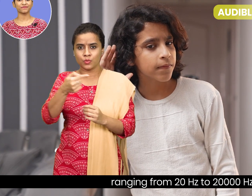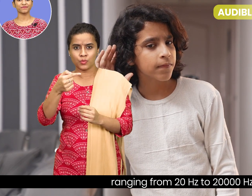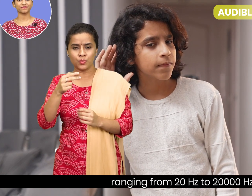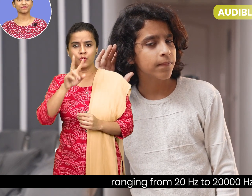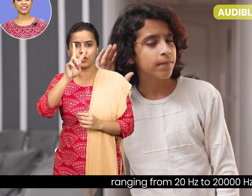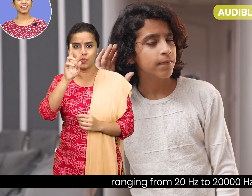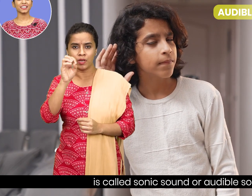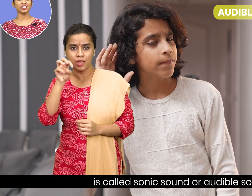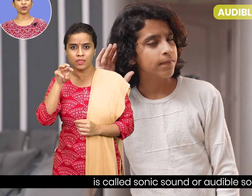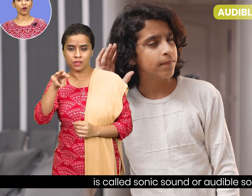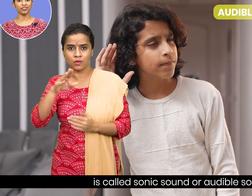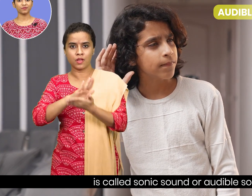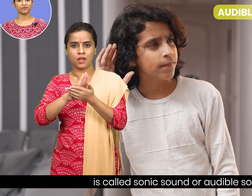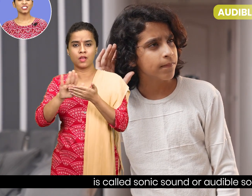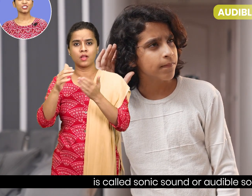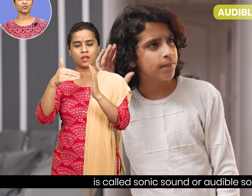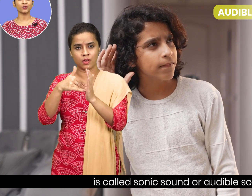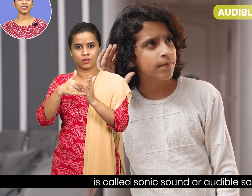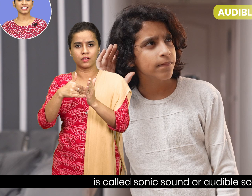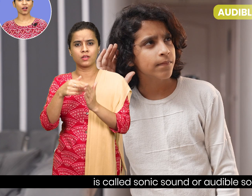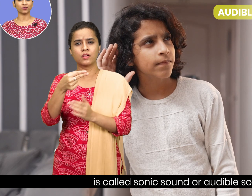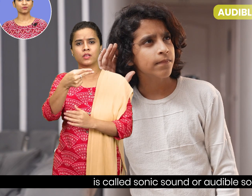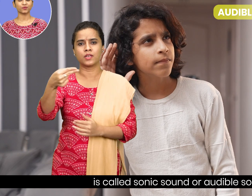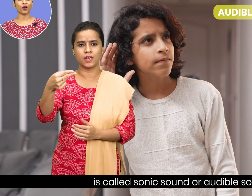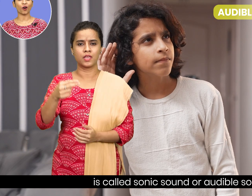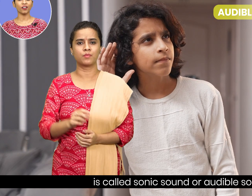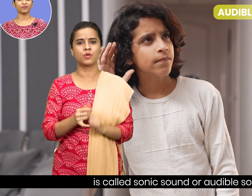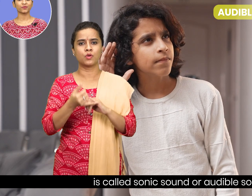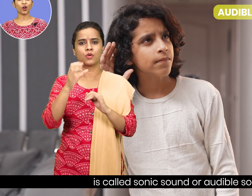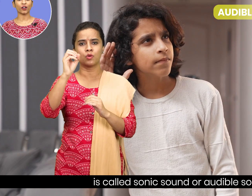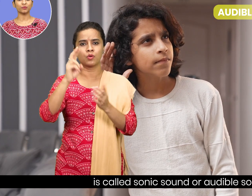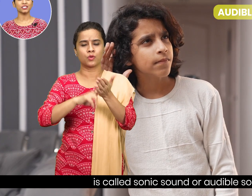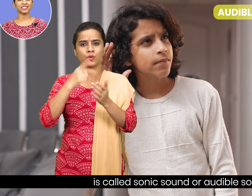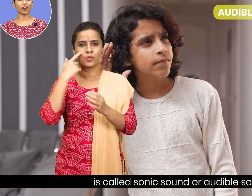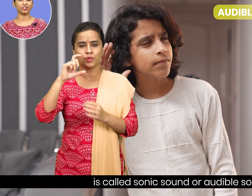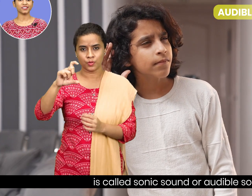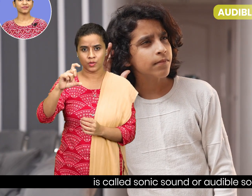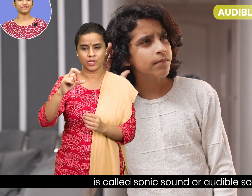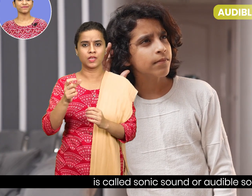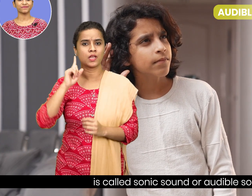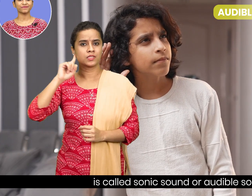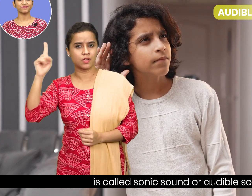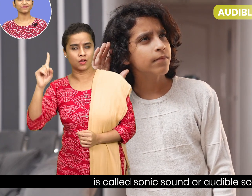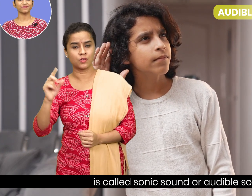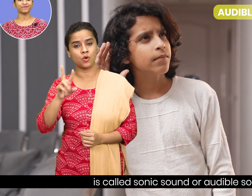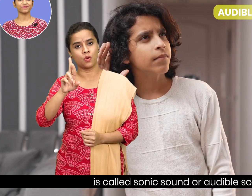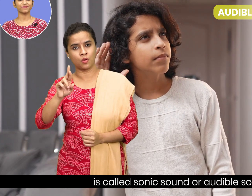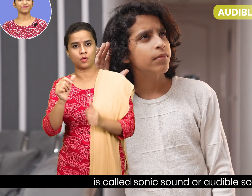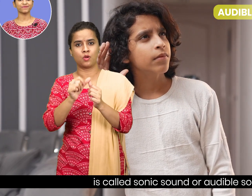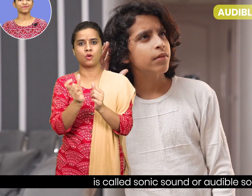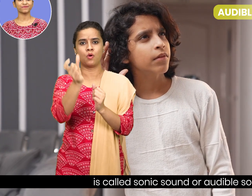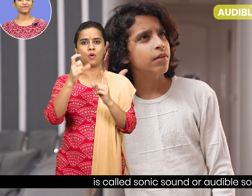Hz is called sonic sound or audible sound.